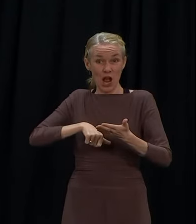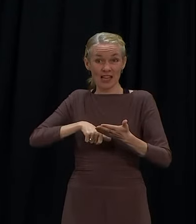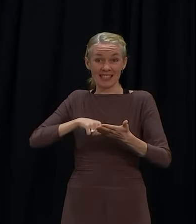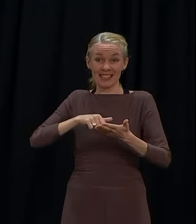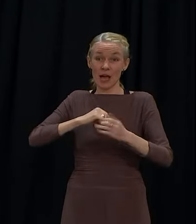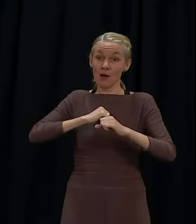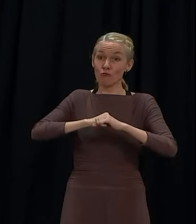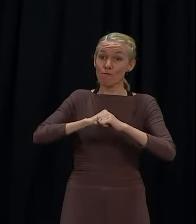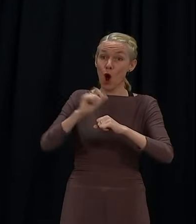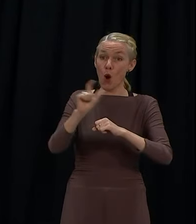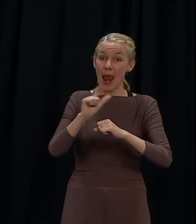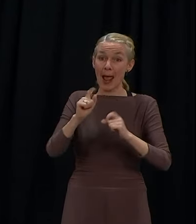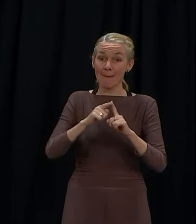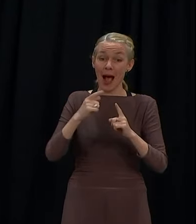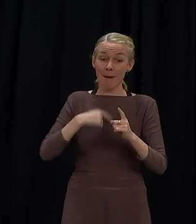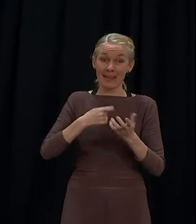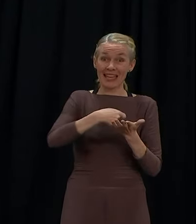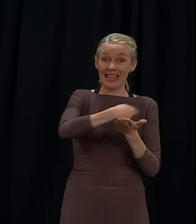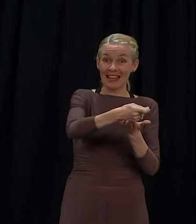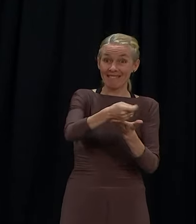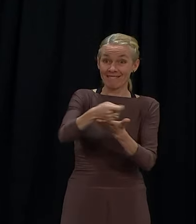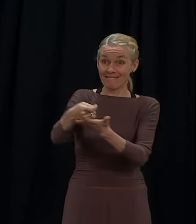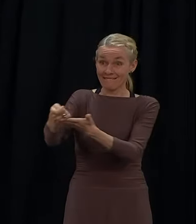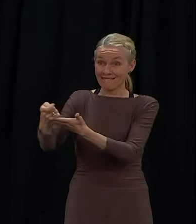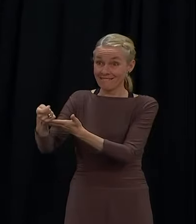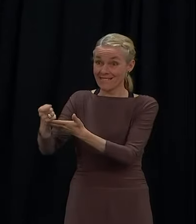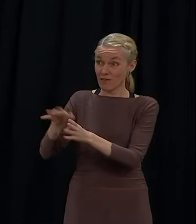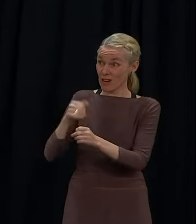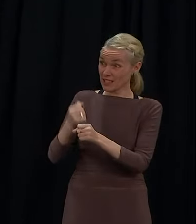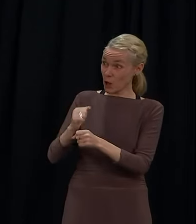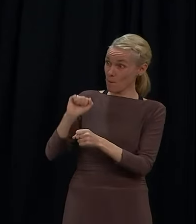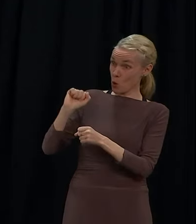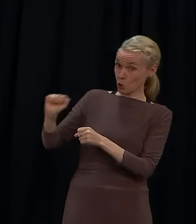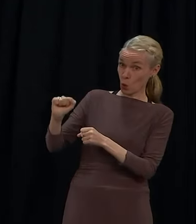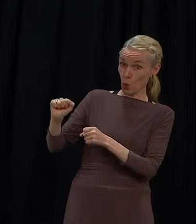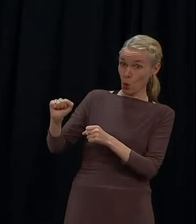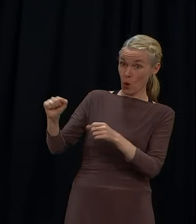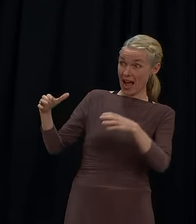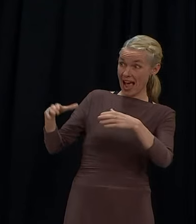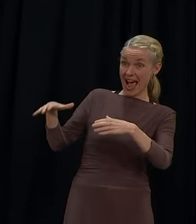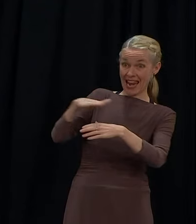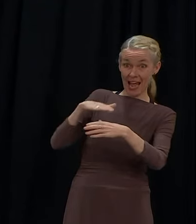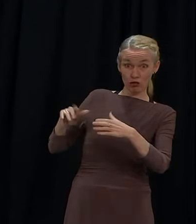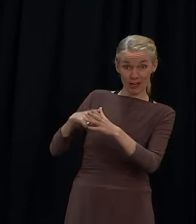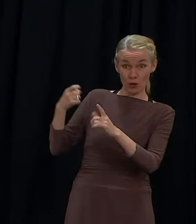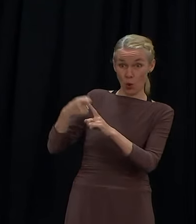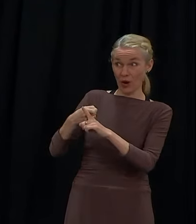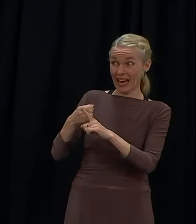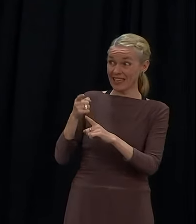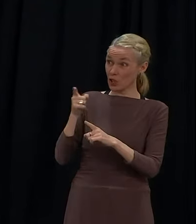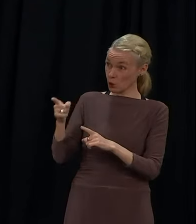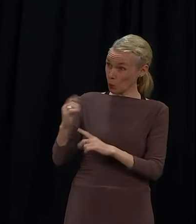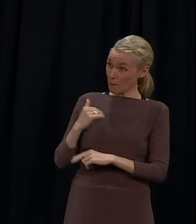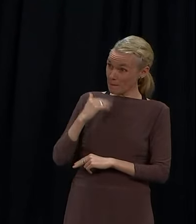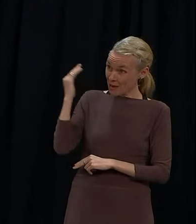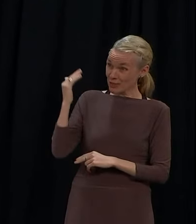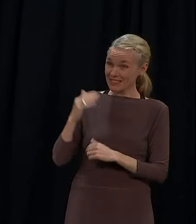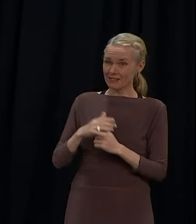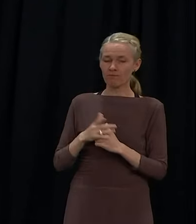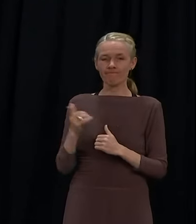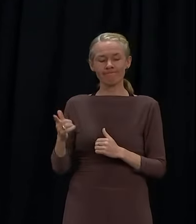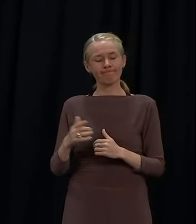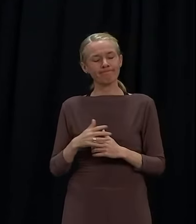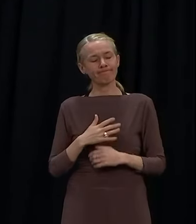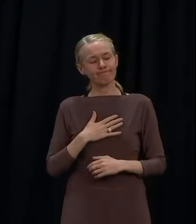has it been so difficult for the Labour Party to get on top of this? And how embarrassing is it? Oh, it's really disappointing. Of course we don't